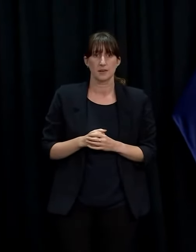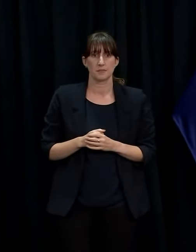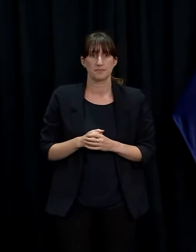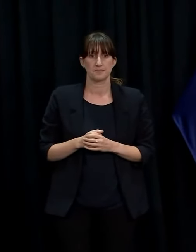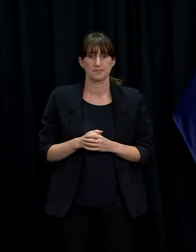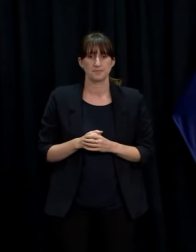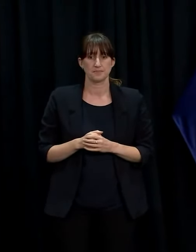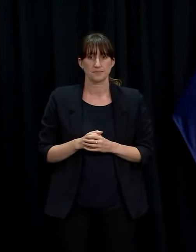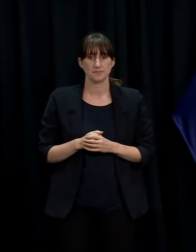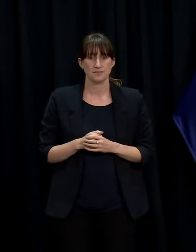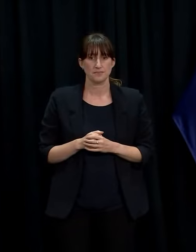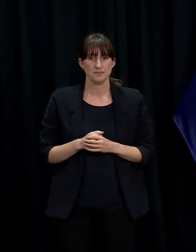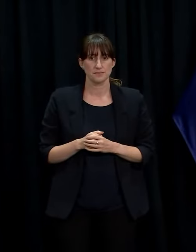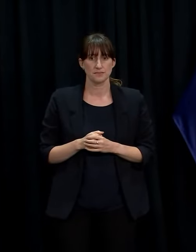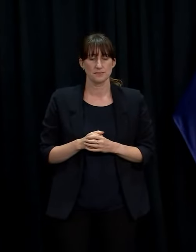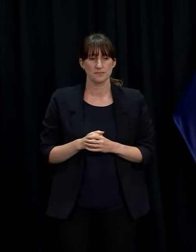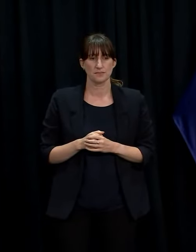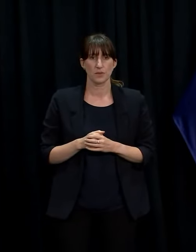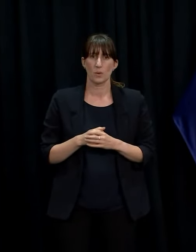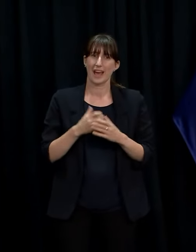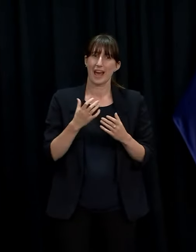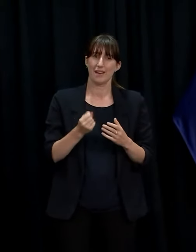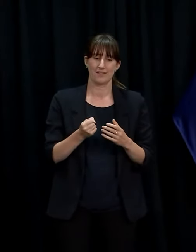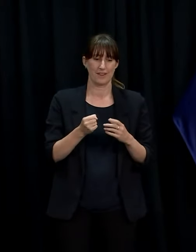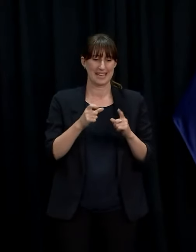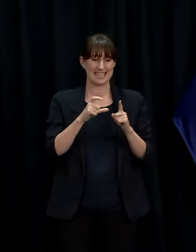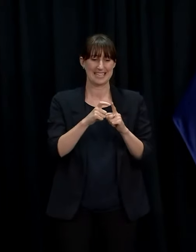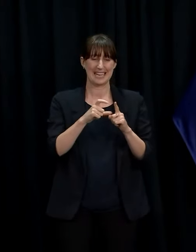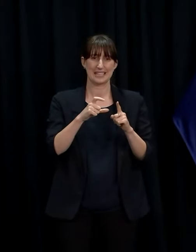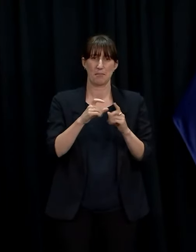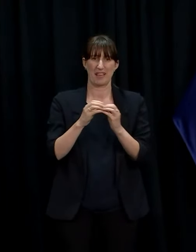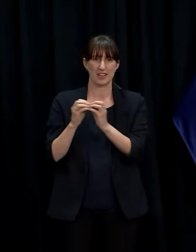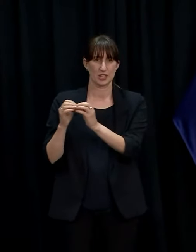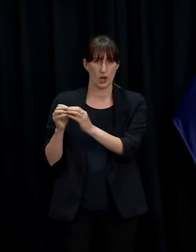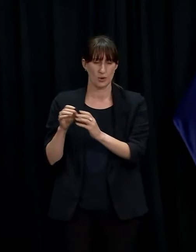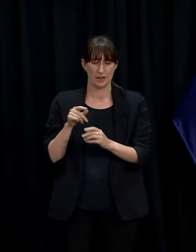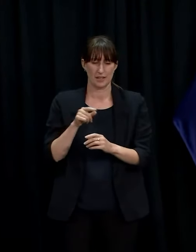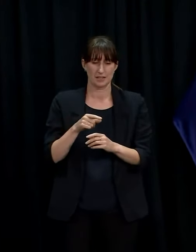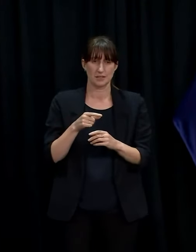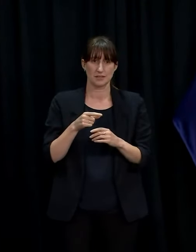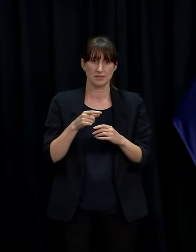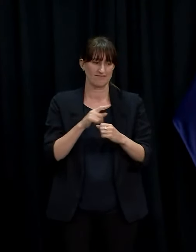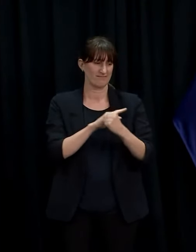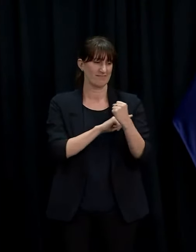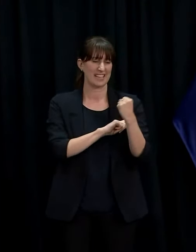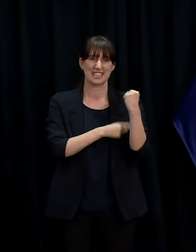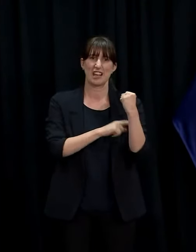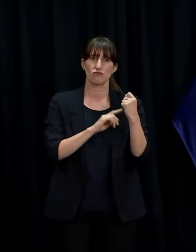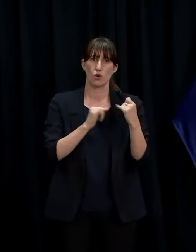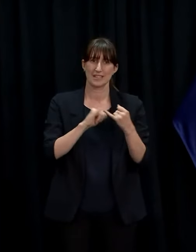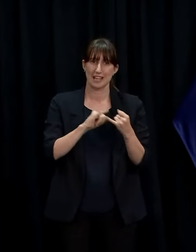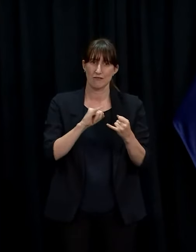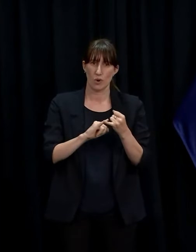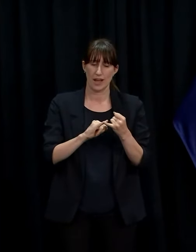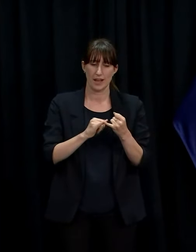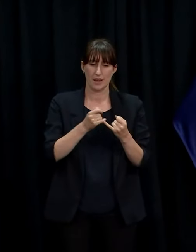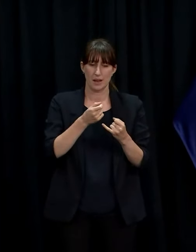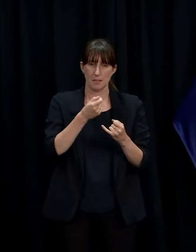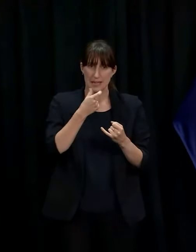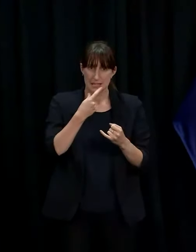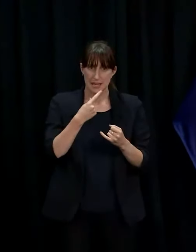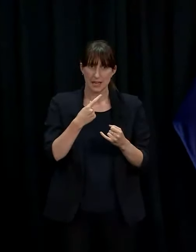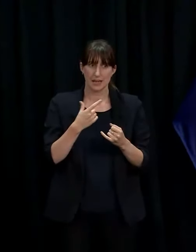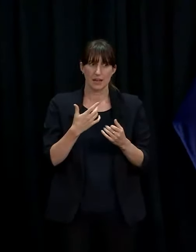right from the very beginning, we've had access to dexamethasone, a steroid anti-inflammatory that's been shown to reduce mortality, mostly used